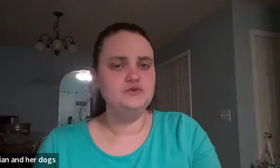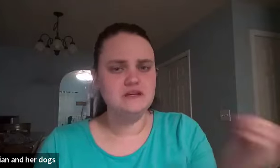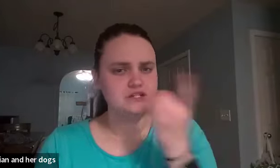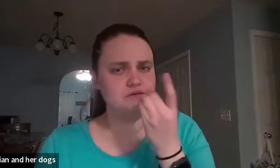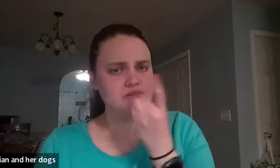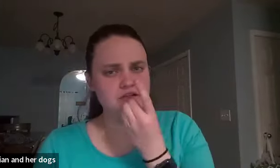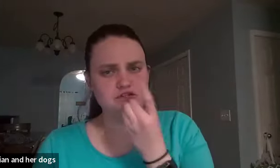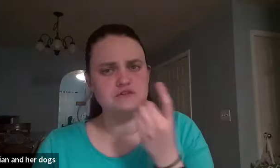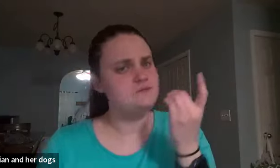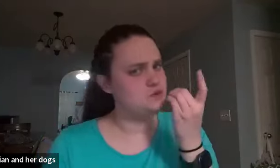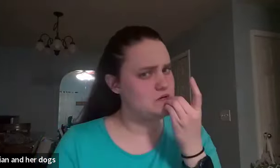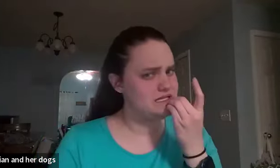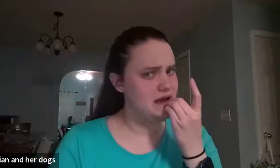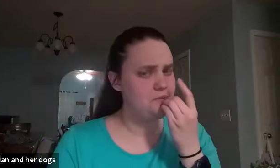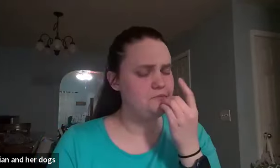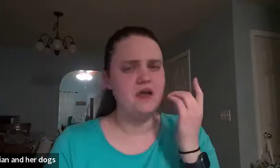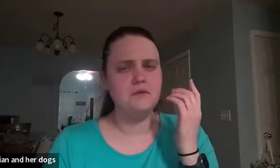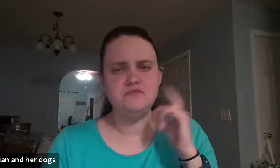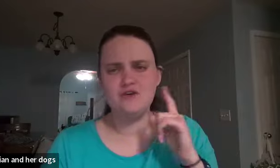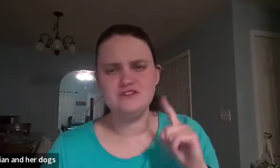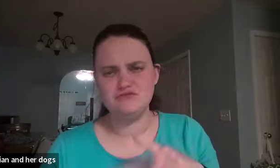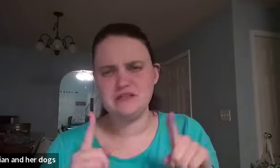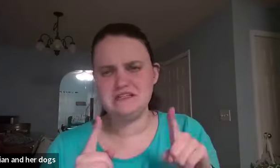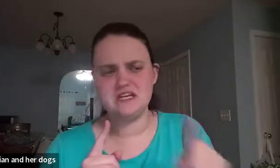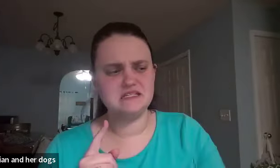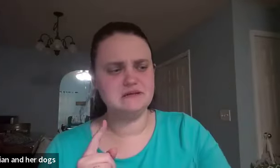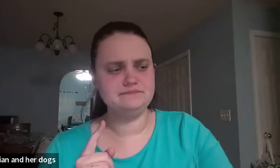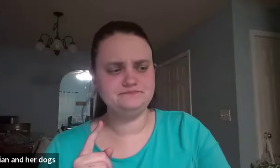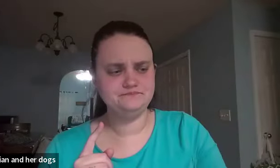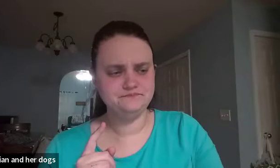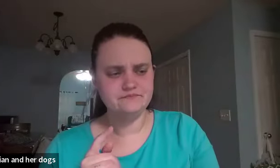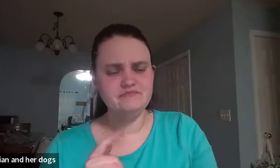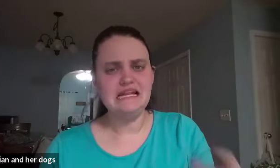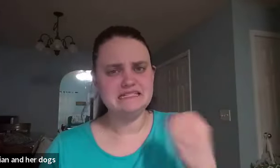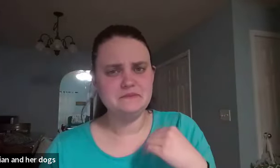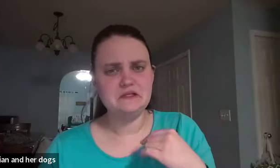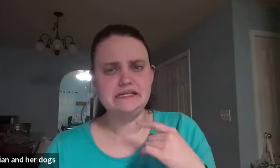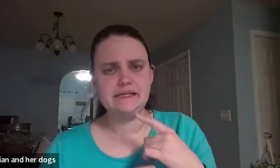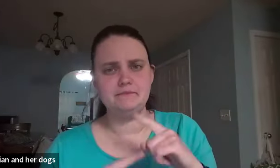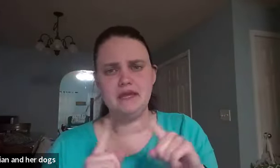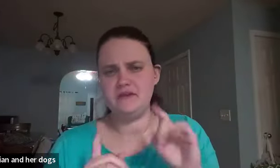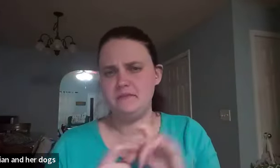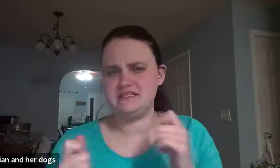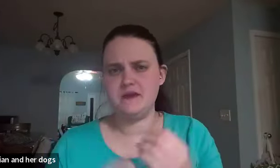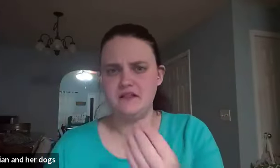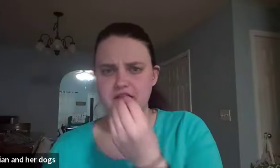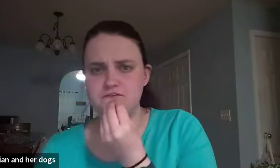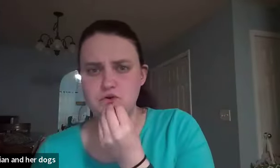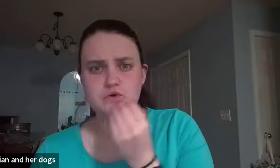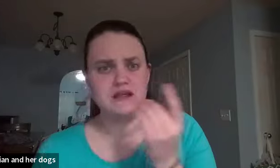you can do either 2 taps or 1 tap. Those really doesn't typically make the biggest impact like that food